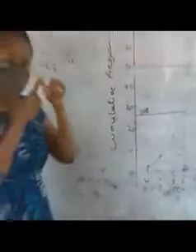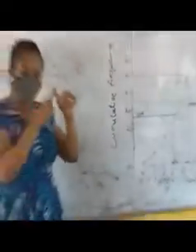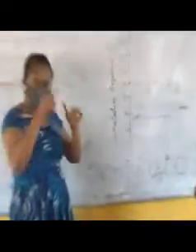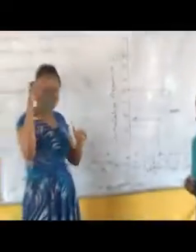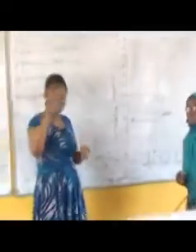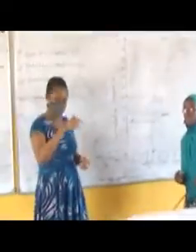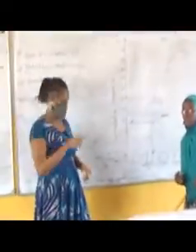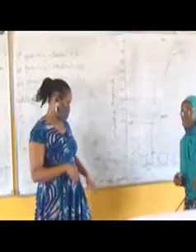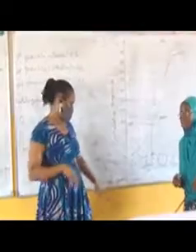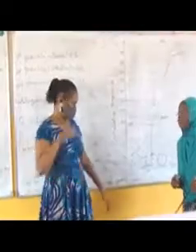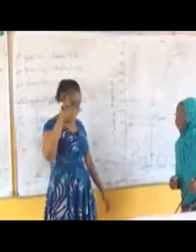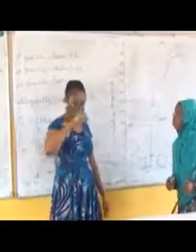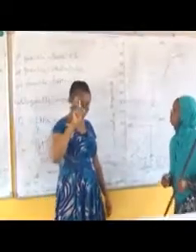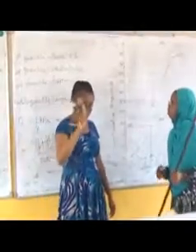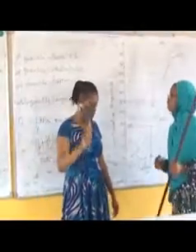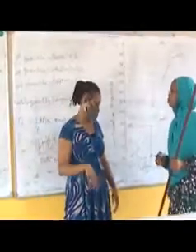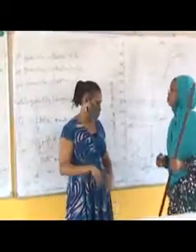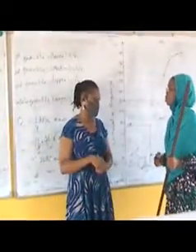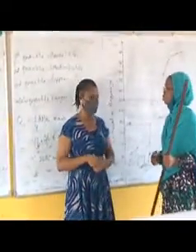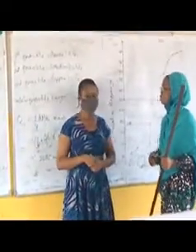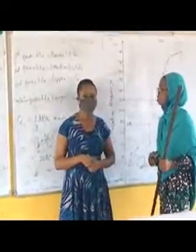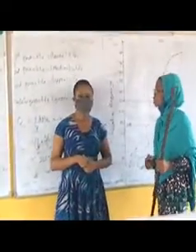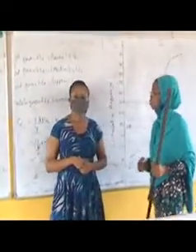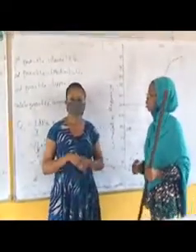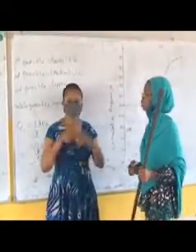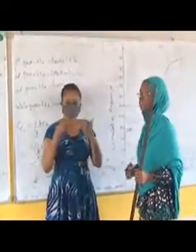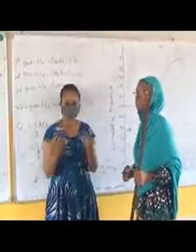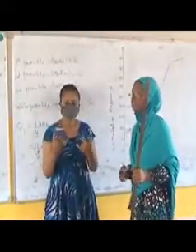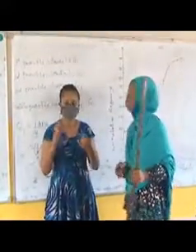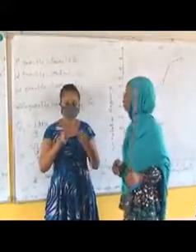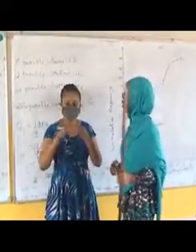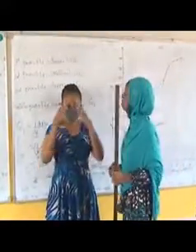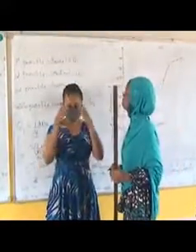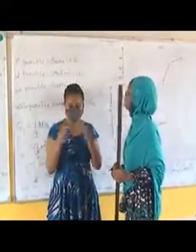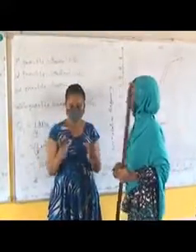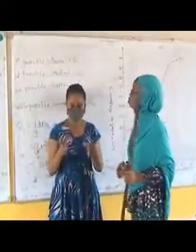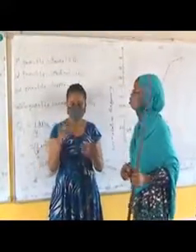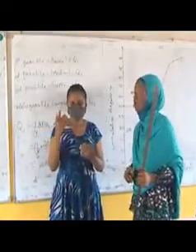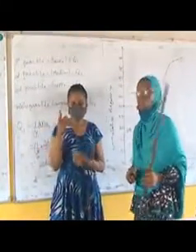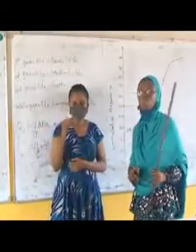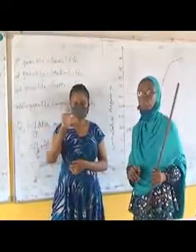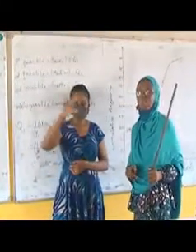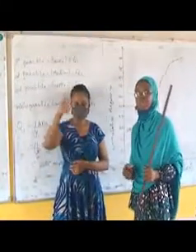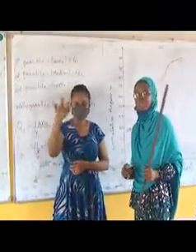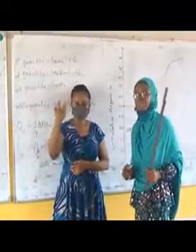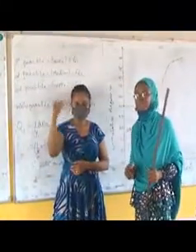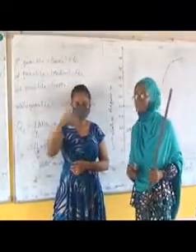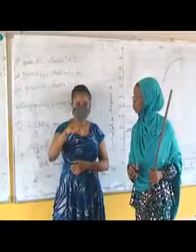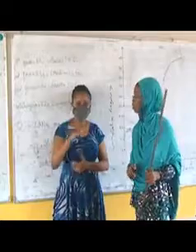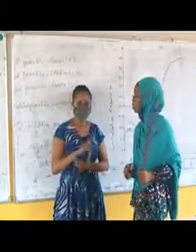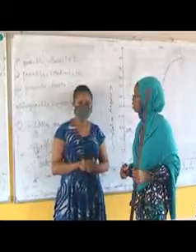is your first quarter. Now, to determine the third quarter.